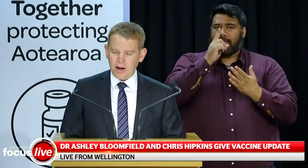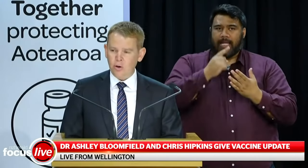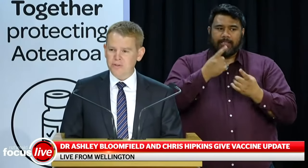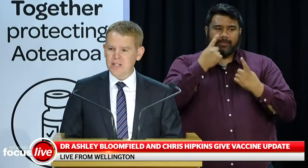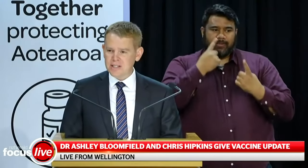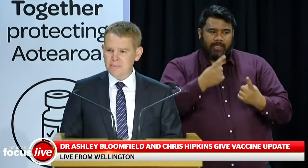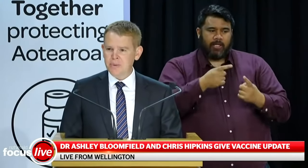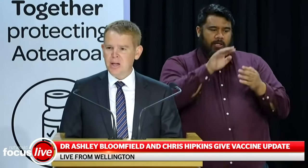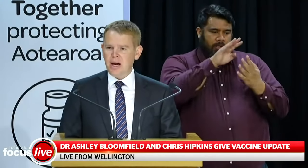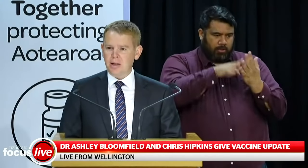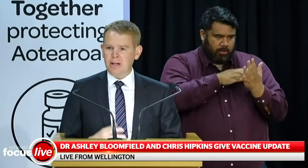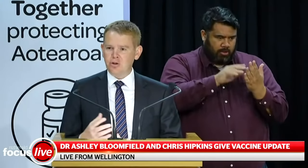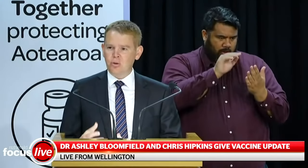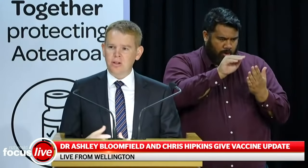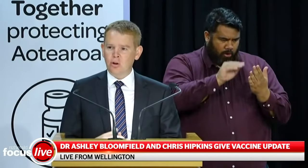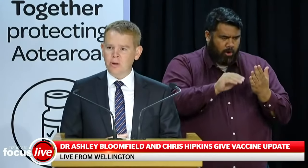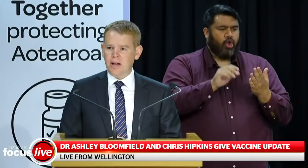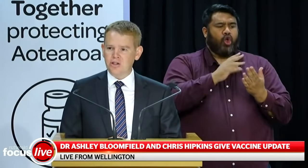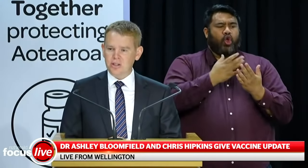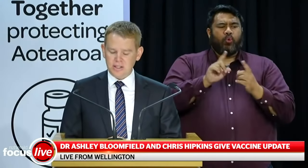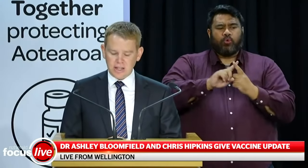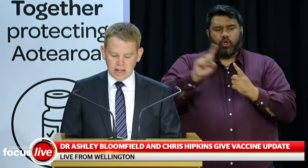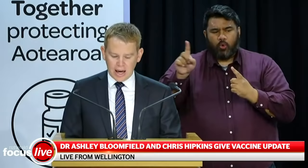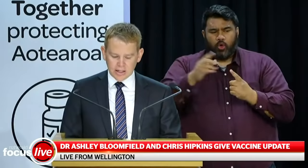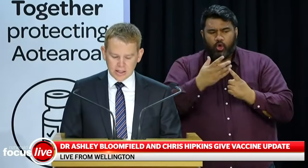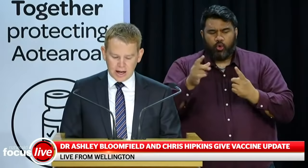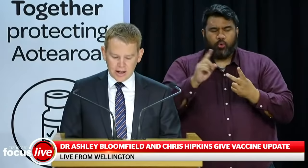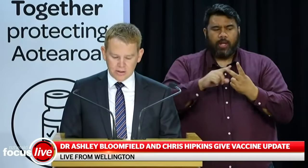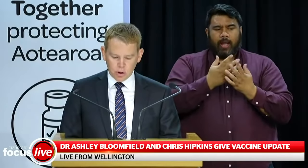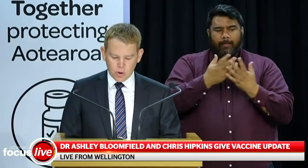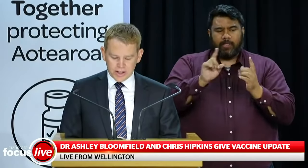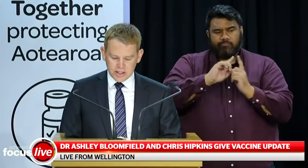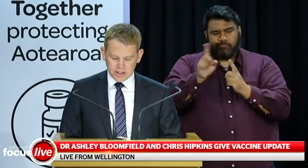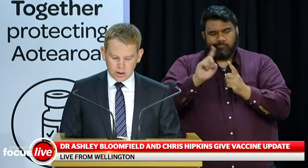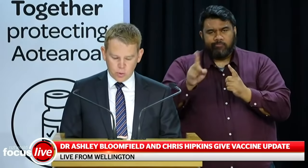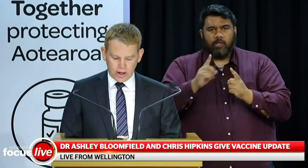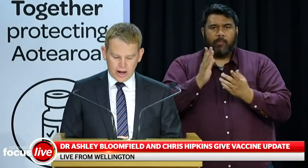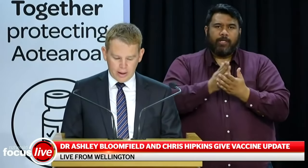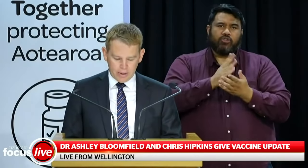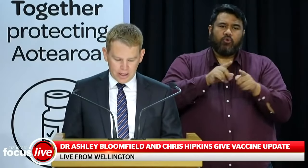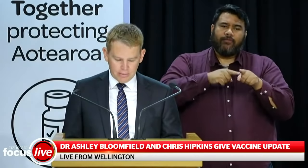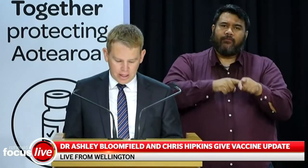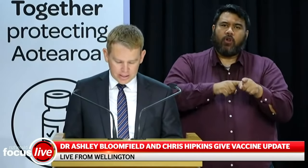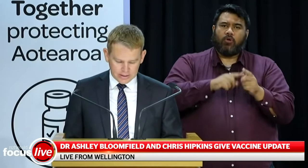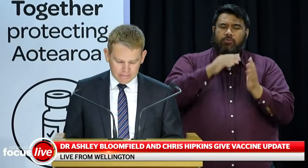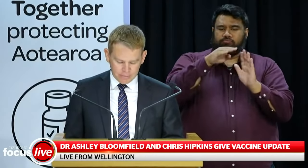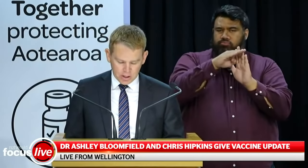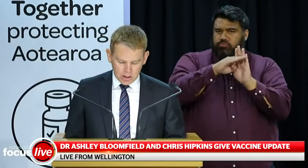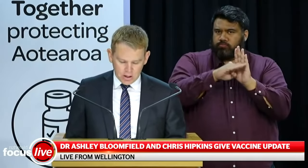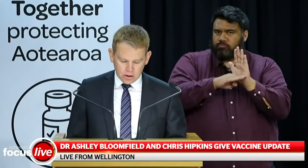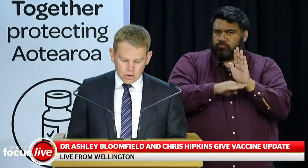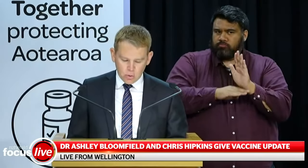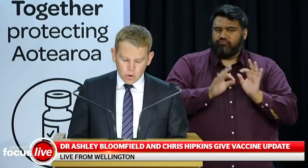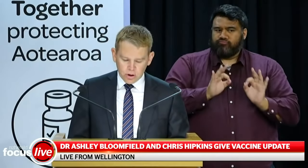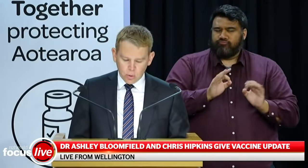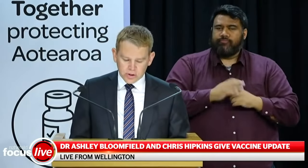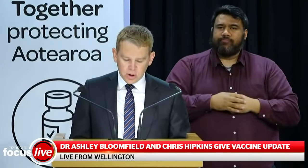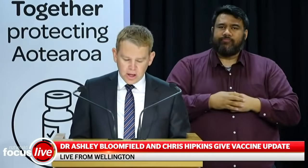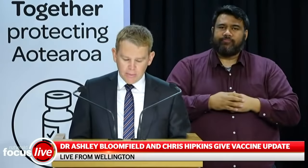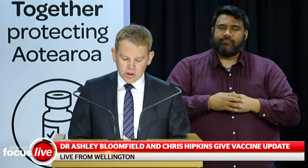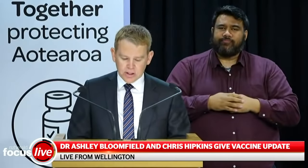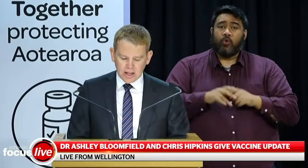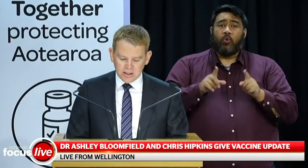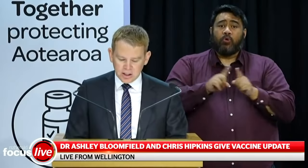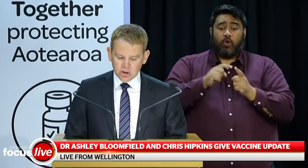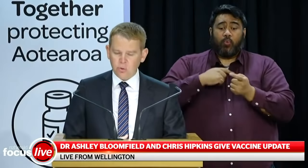track of testing and make sure that the obligations set out in the required testing order are being met. The new order